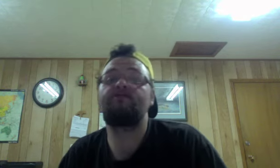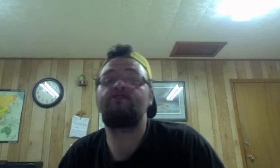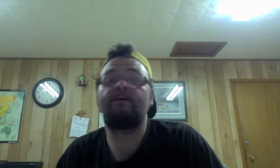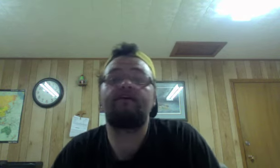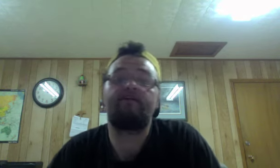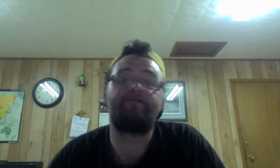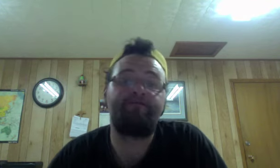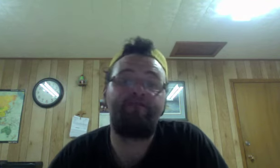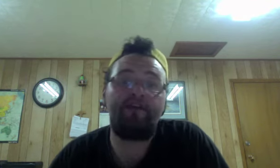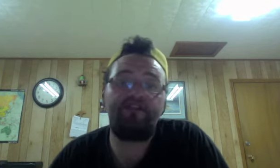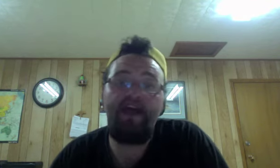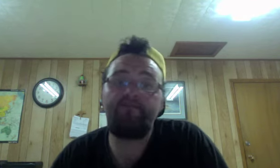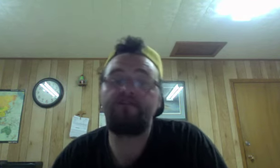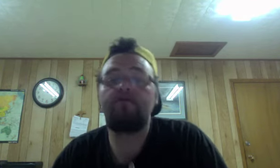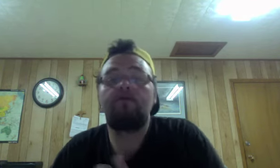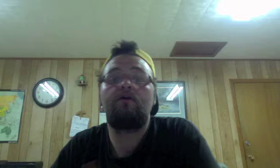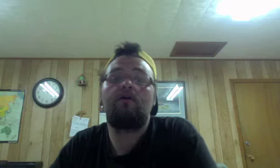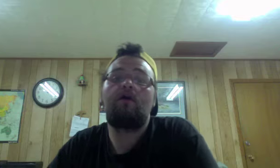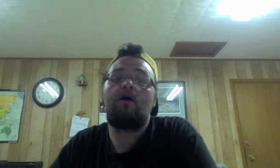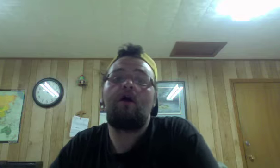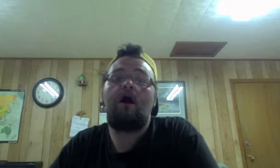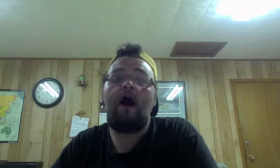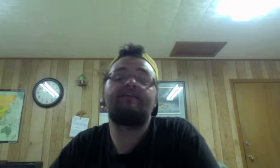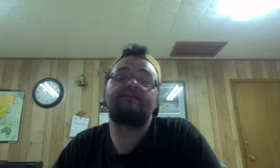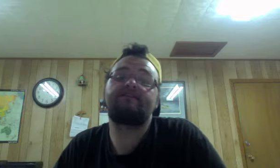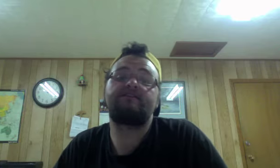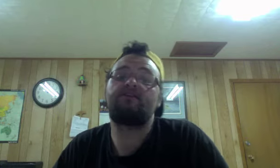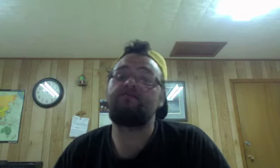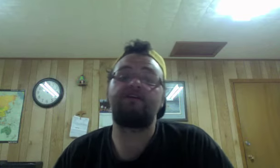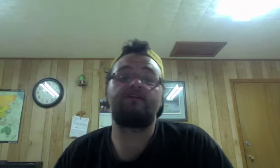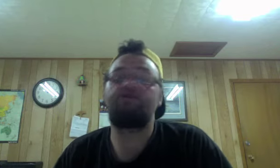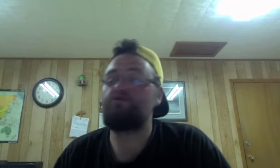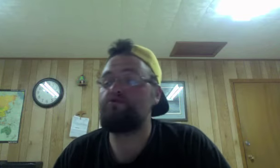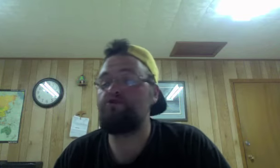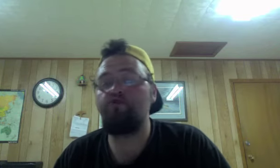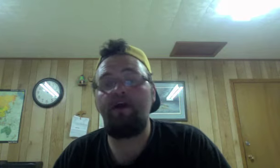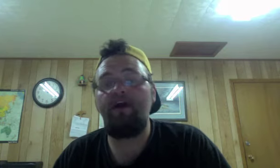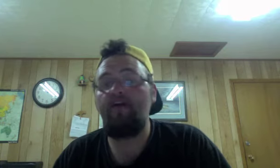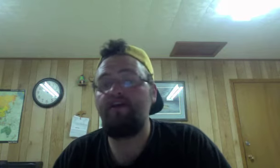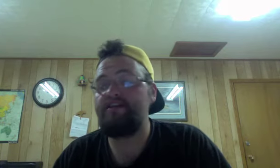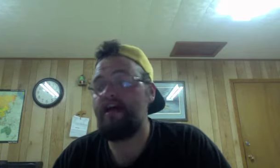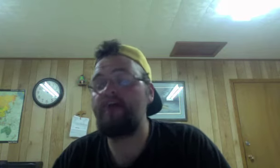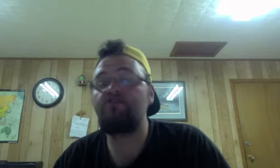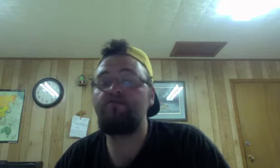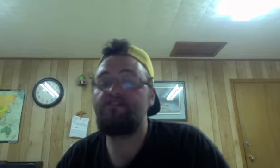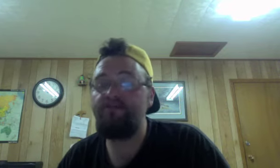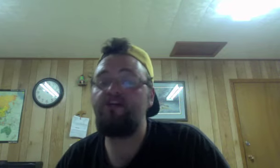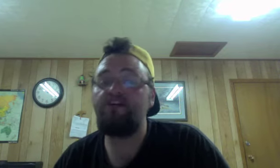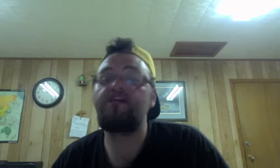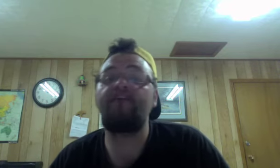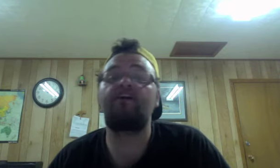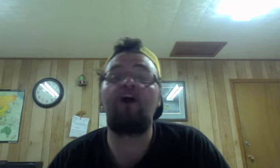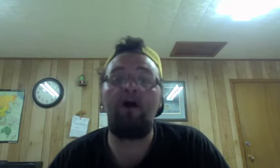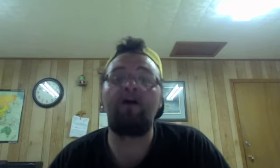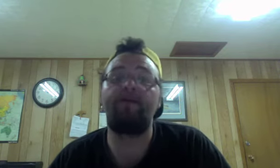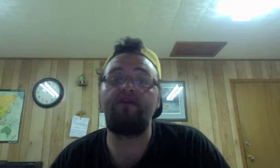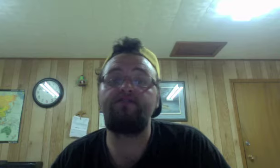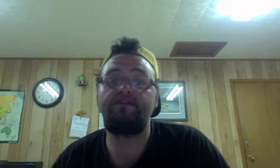like Fred Stamps I think this is gonna be a great offense and I truly believe Stephen Giles is gonna have a coming out season